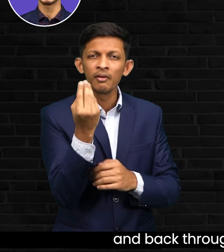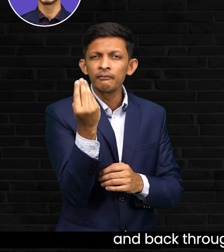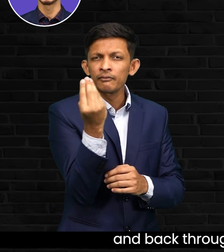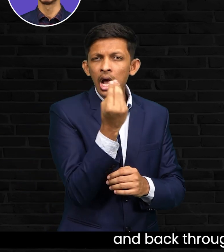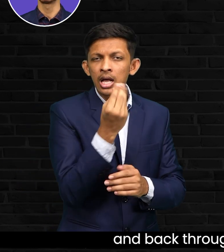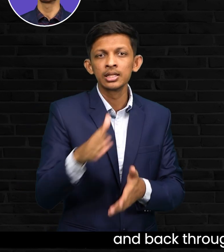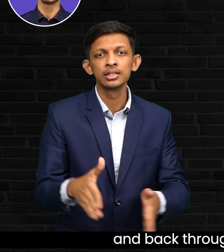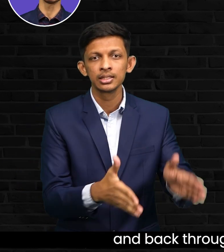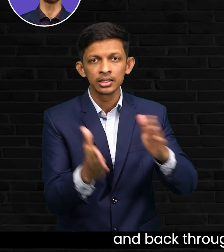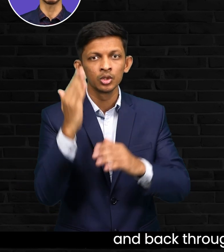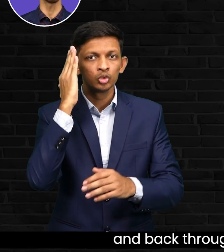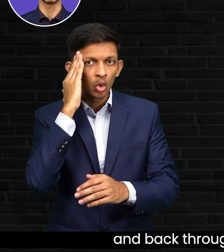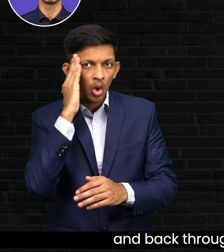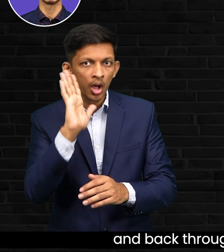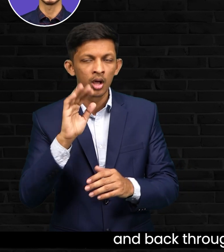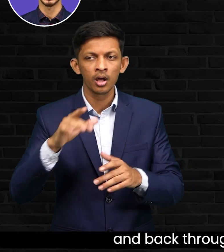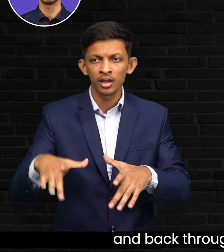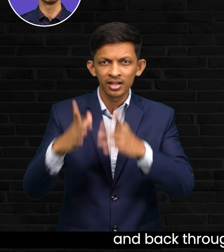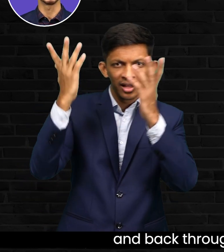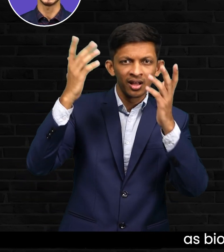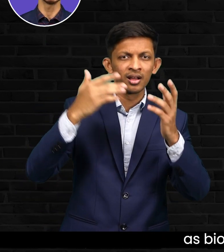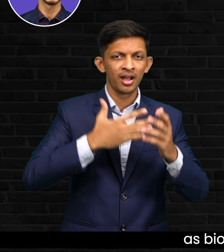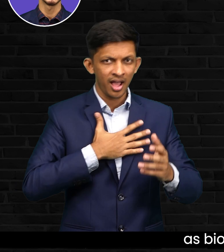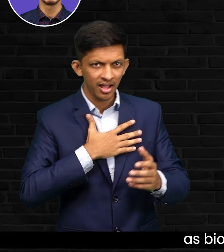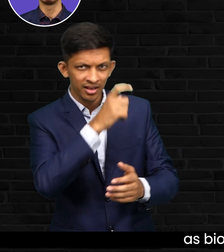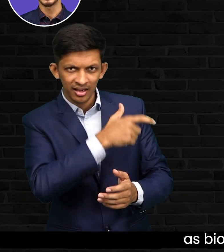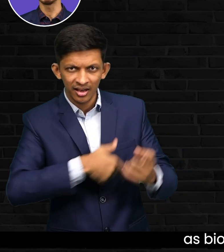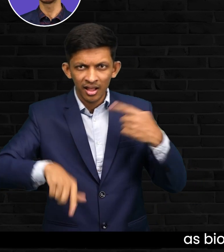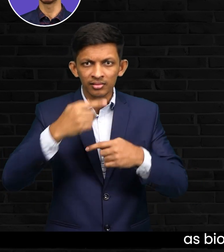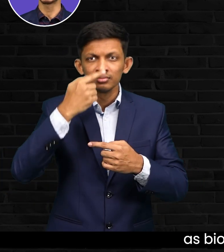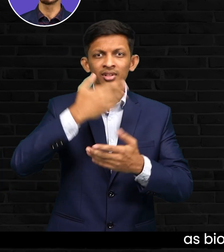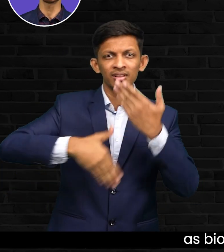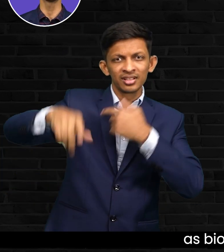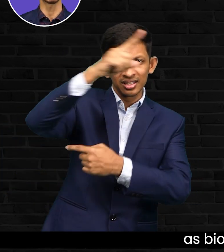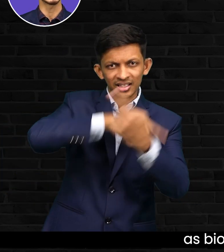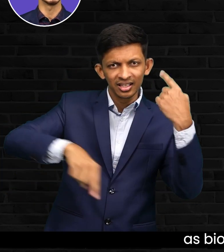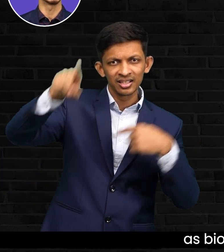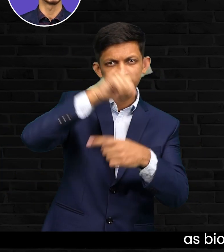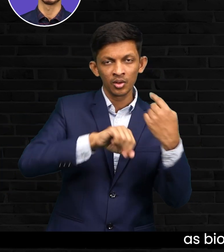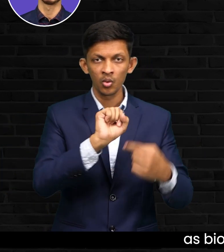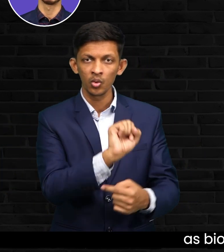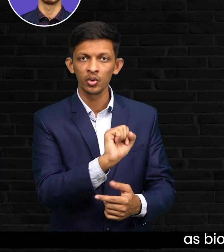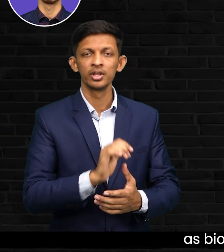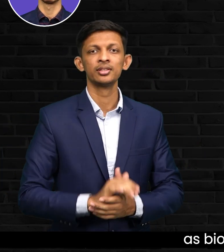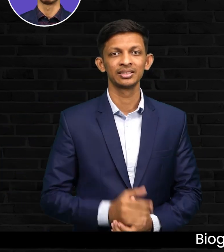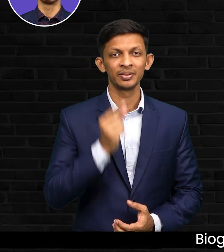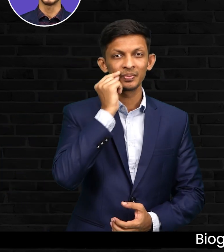and back through certain pathways are known as biogeochemical cycles.